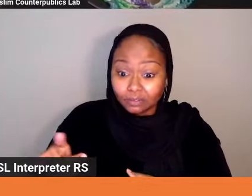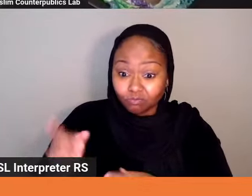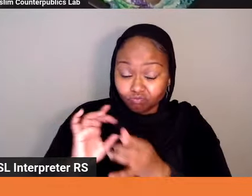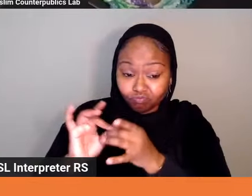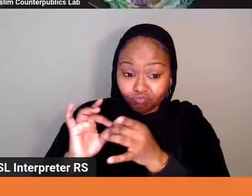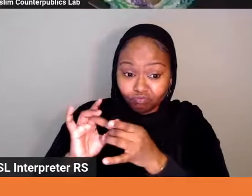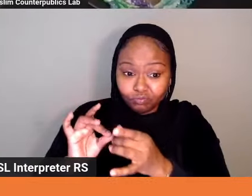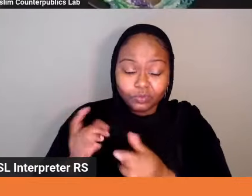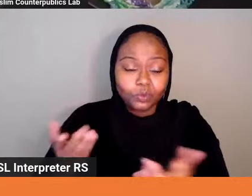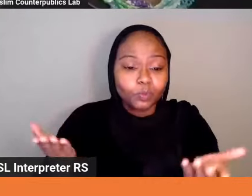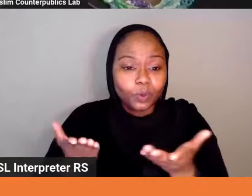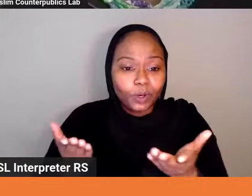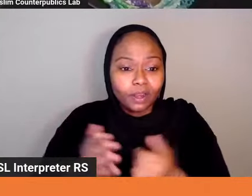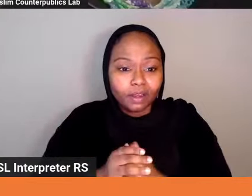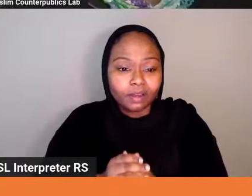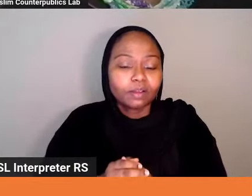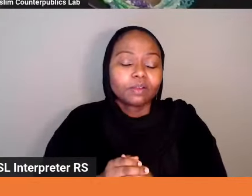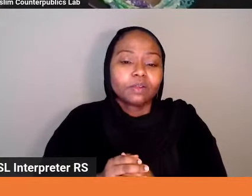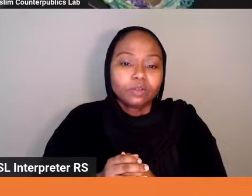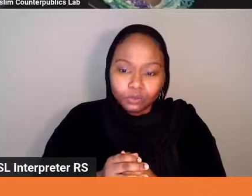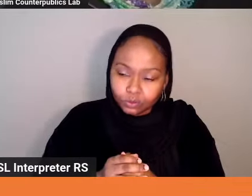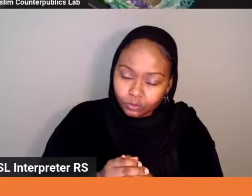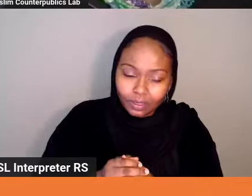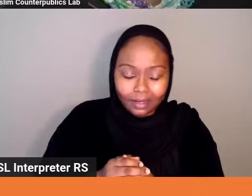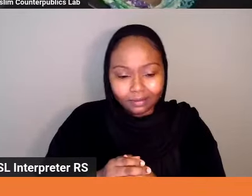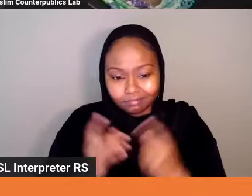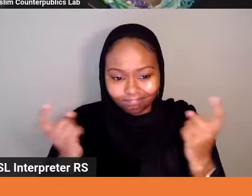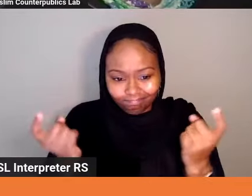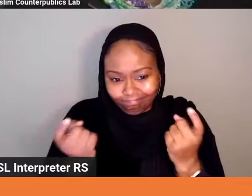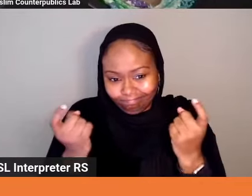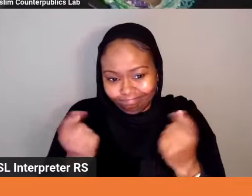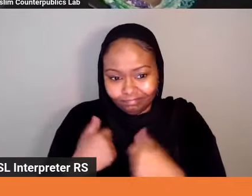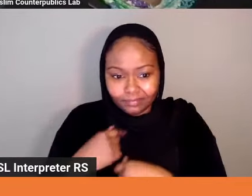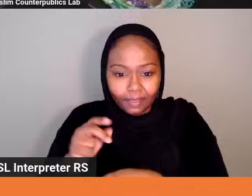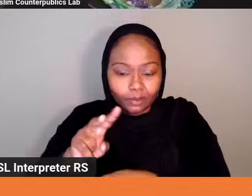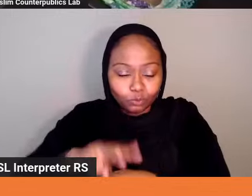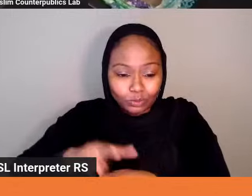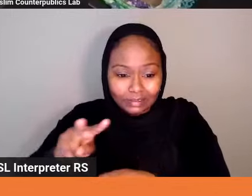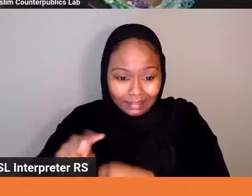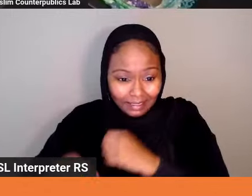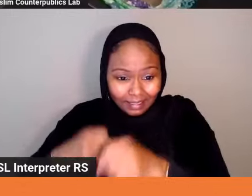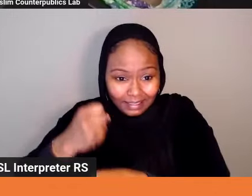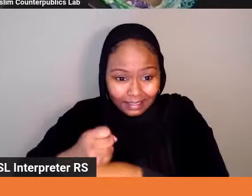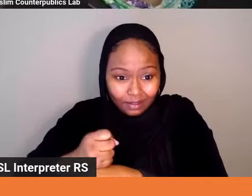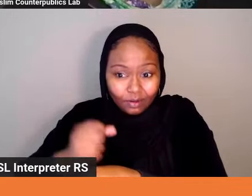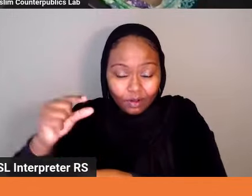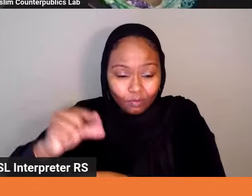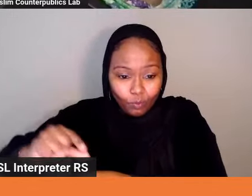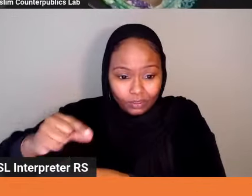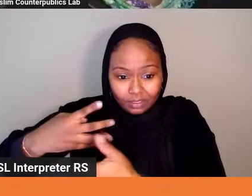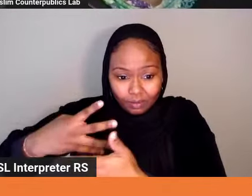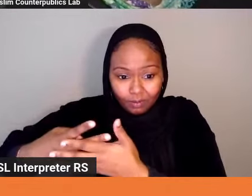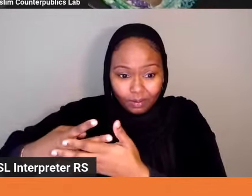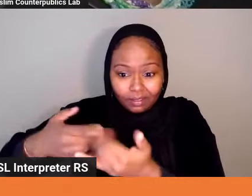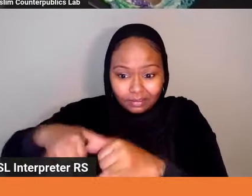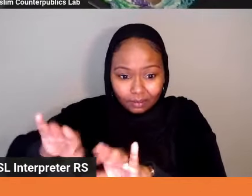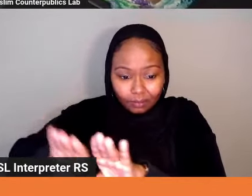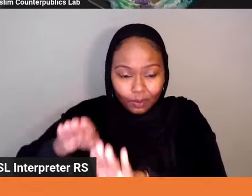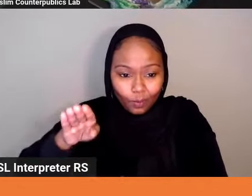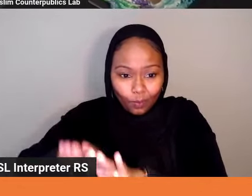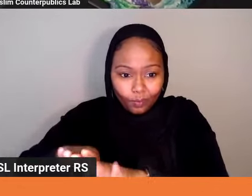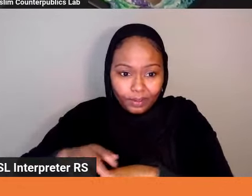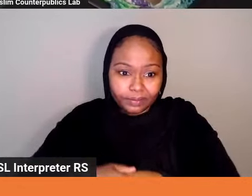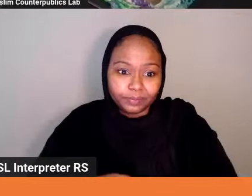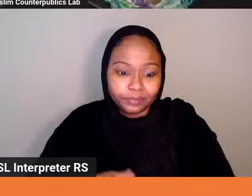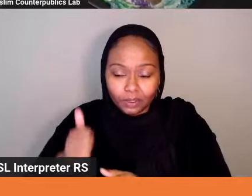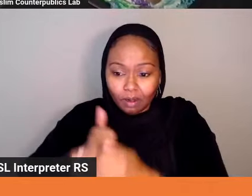to commemorate the 22nd year of Guantanamo Bay's opening under the guise of the War on Terror.